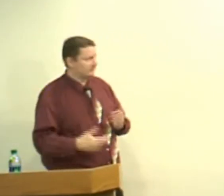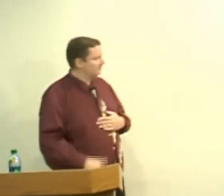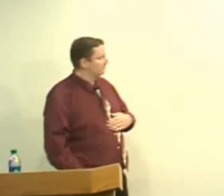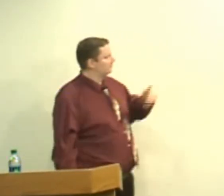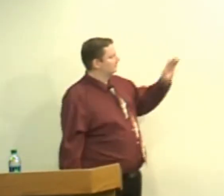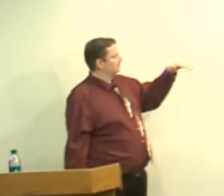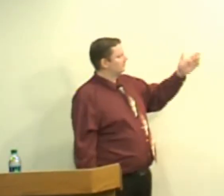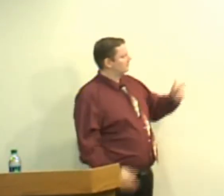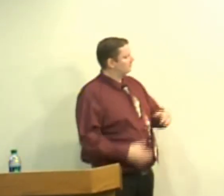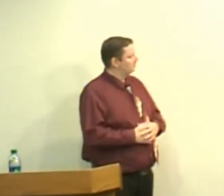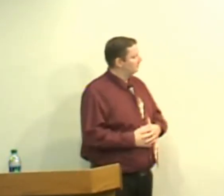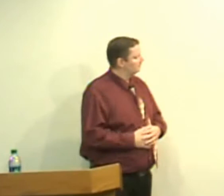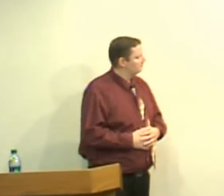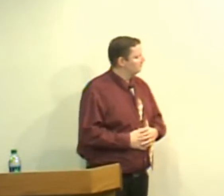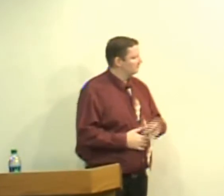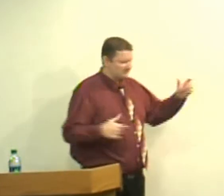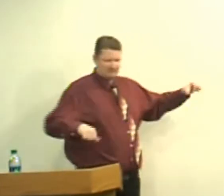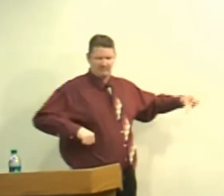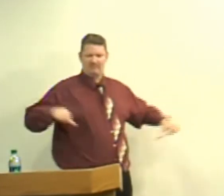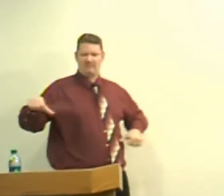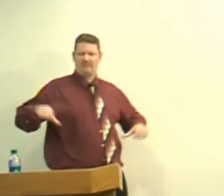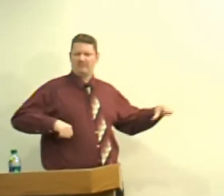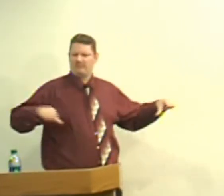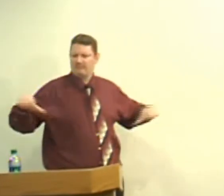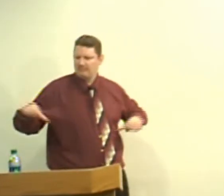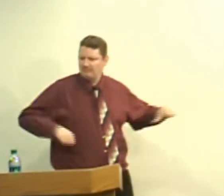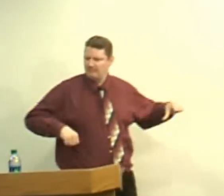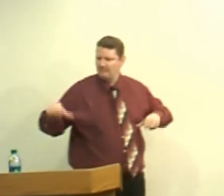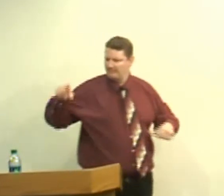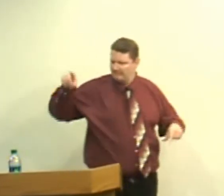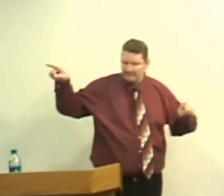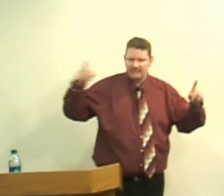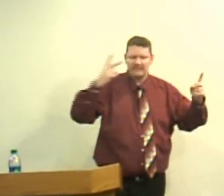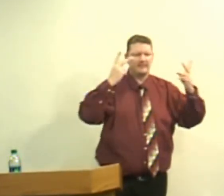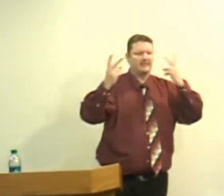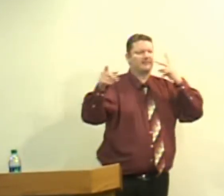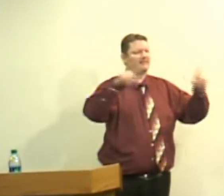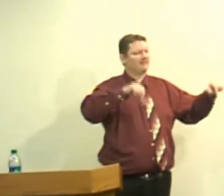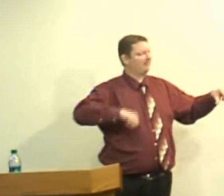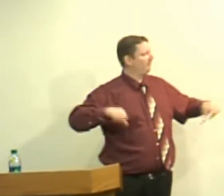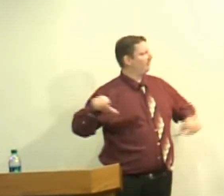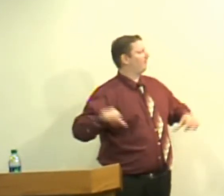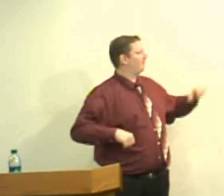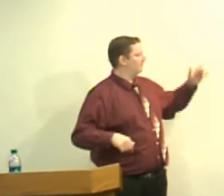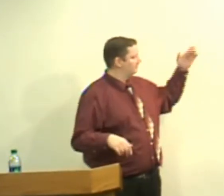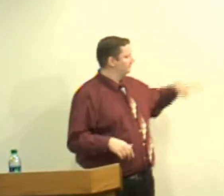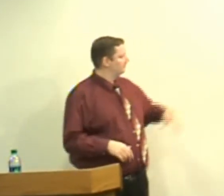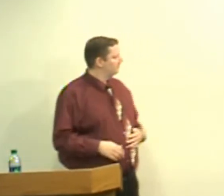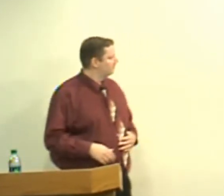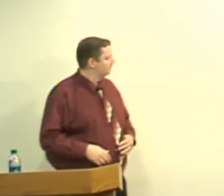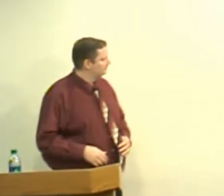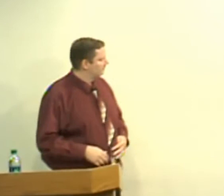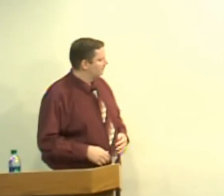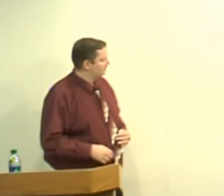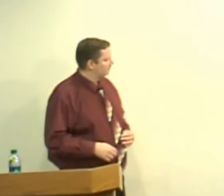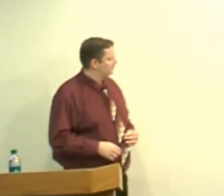money, and they don't care about anything else. Boastful people, bragging people, you see that all through the world.